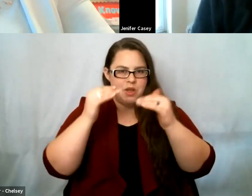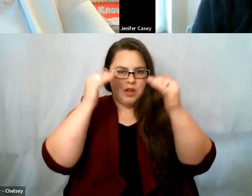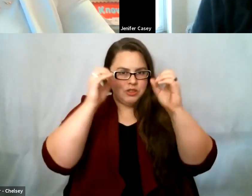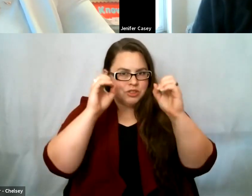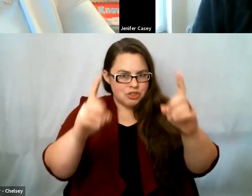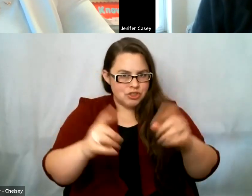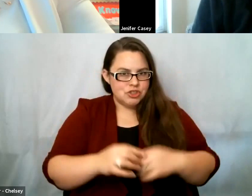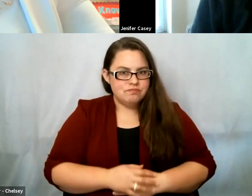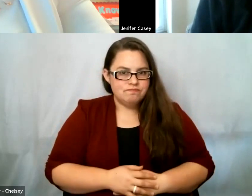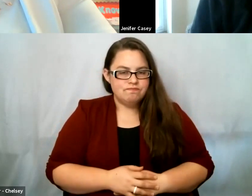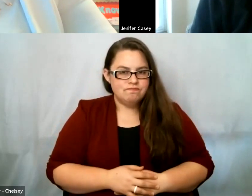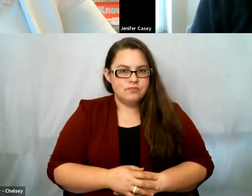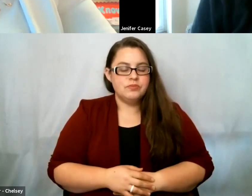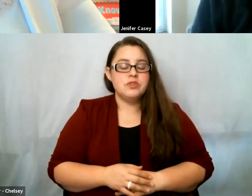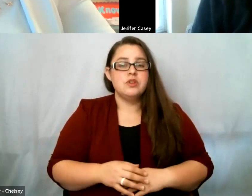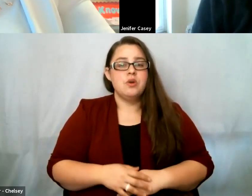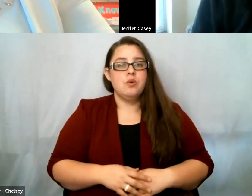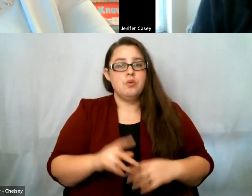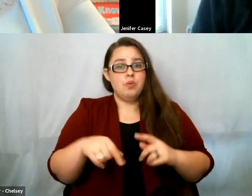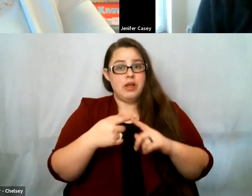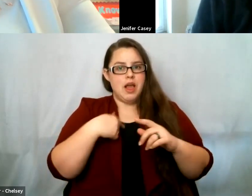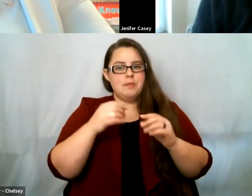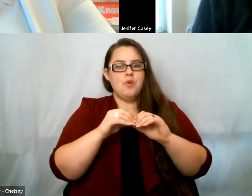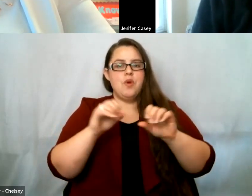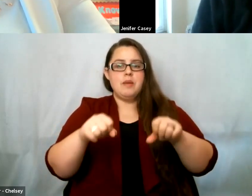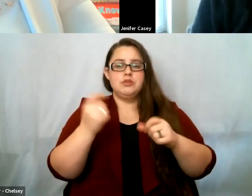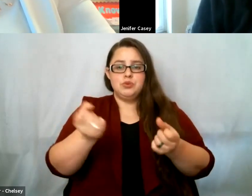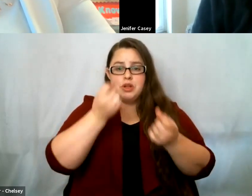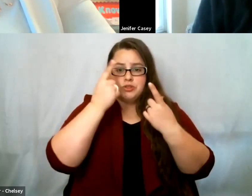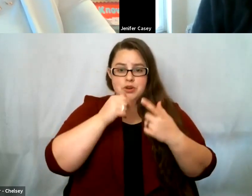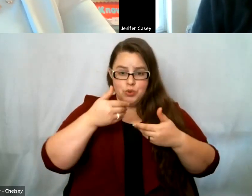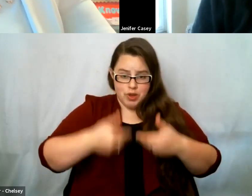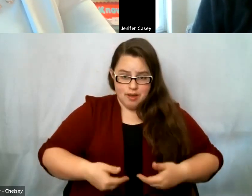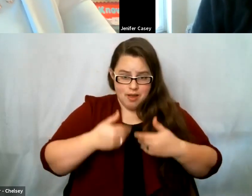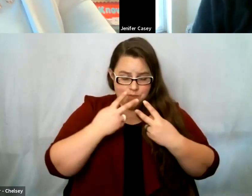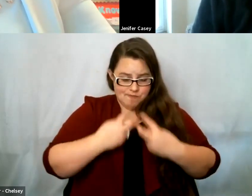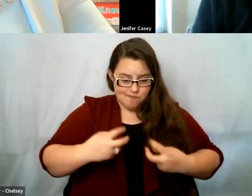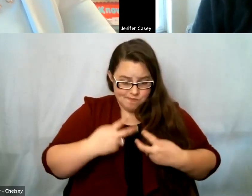I'm able to understand who I am, when I'm able to